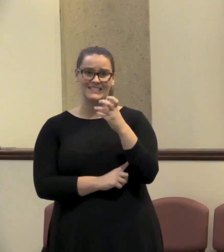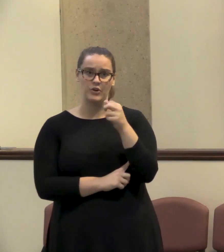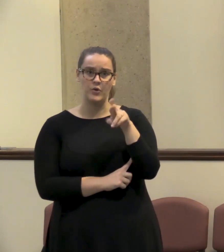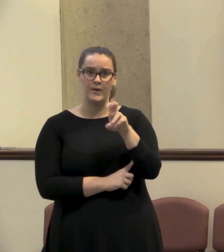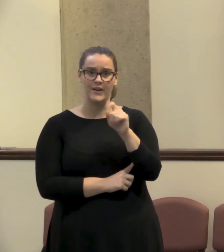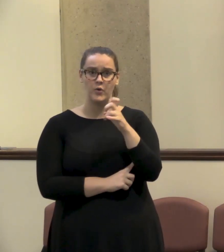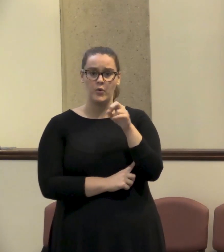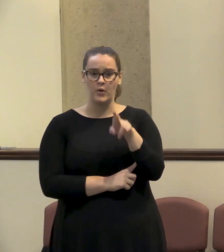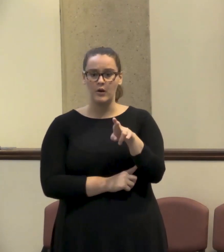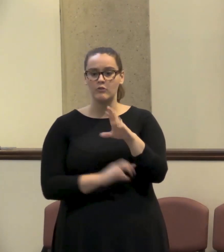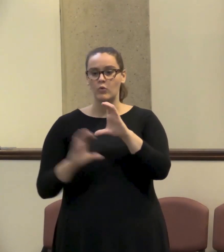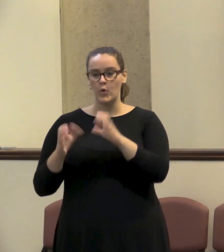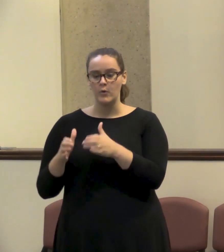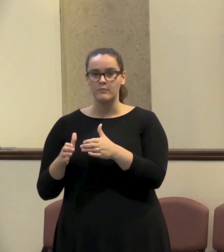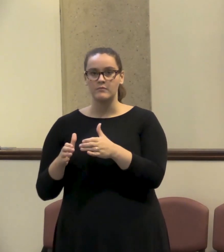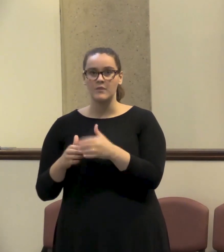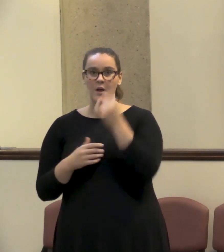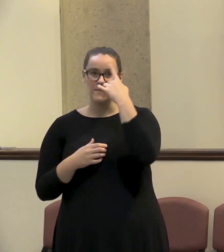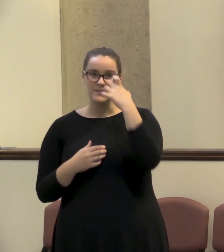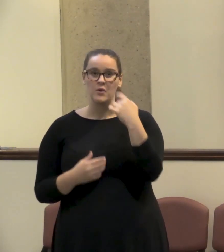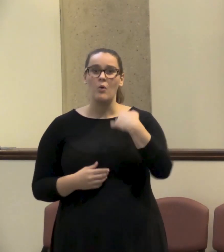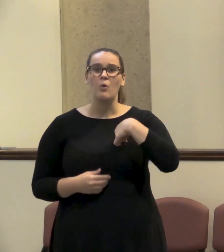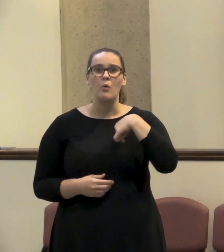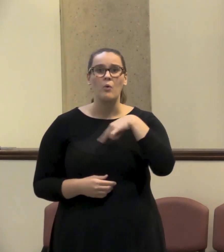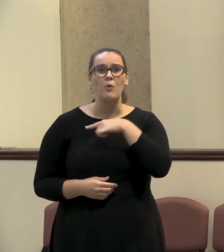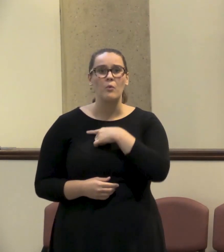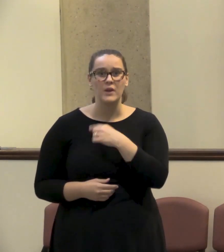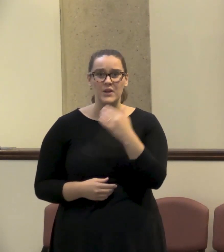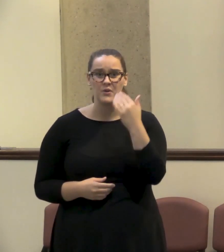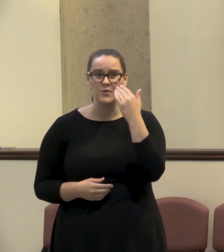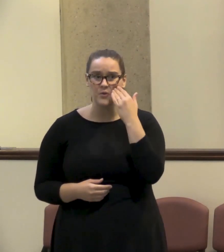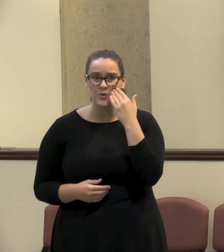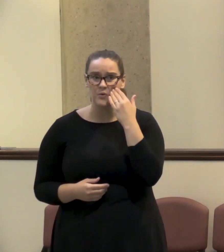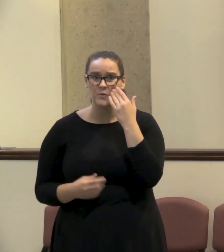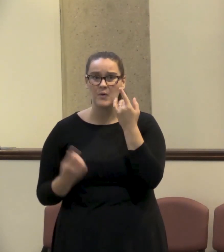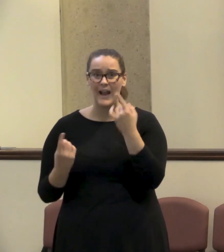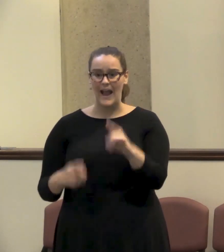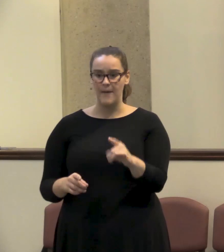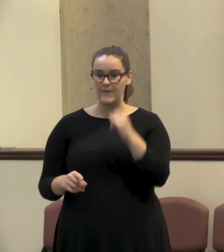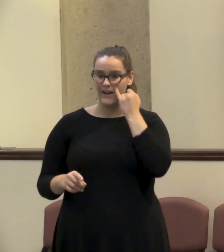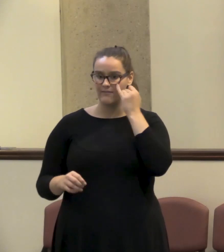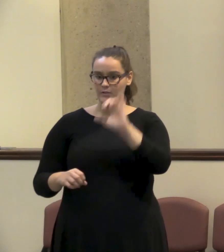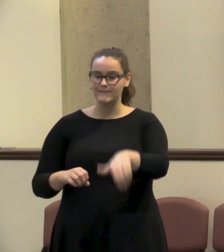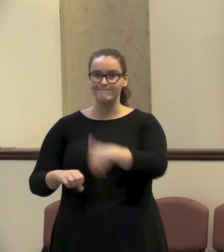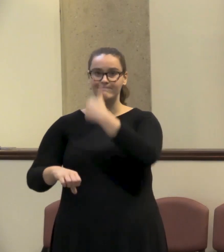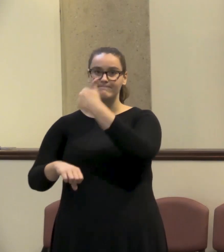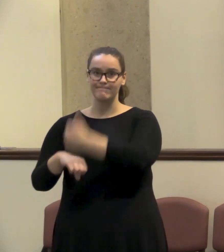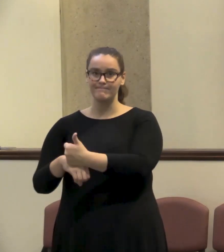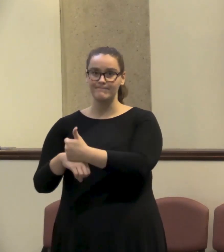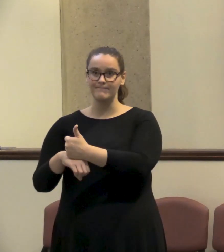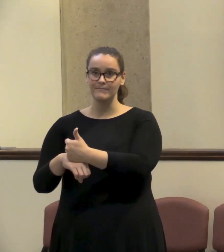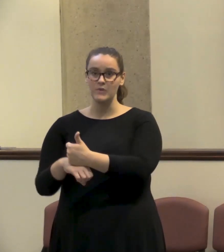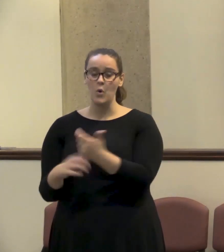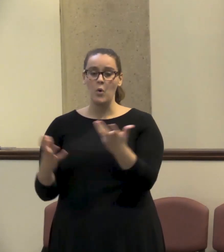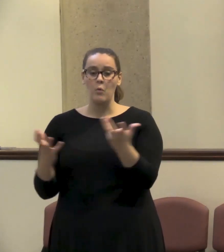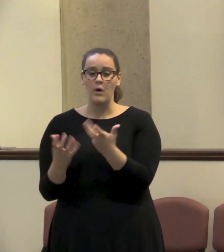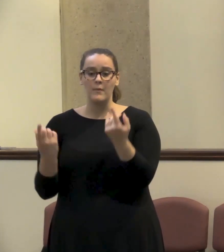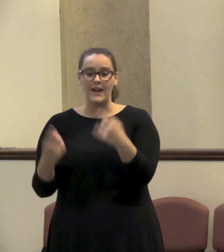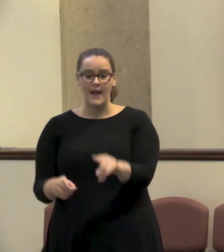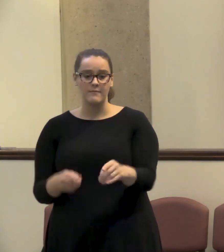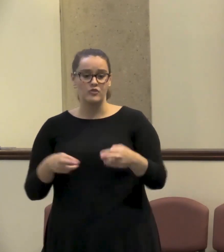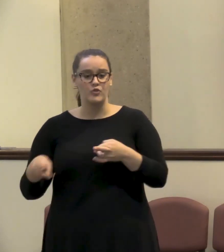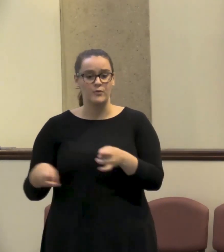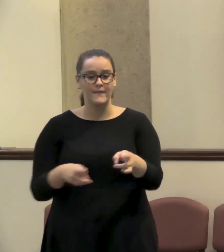ago, because we knew what came out of the smoke sack of the incinerators and what would wind up in the river was not a particularly good